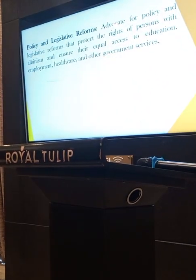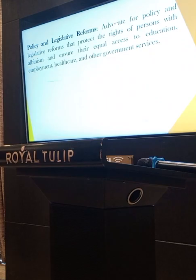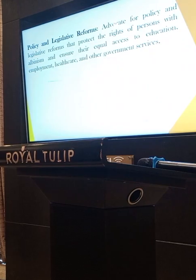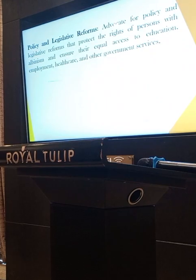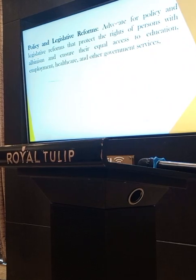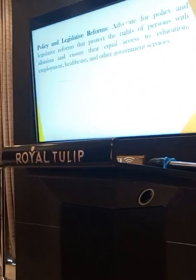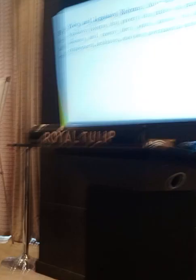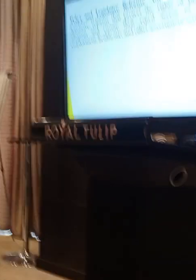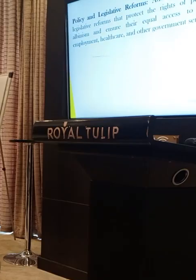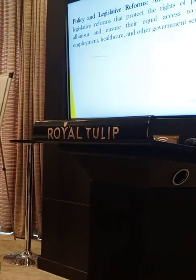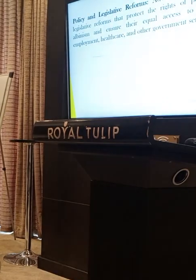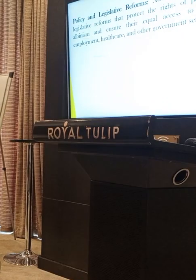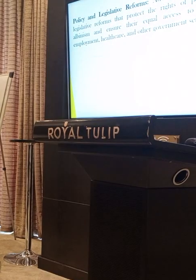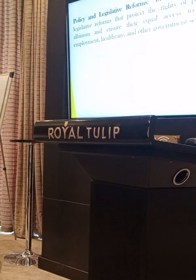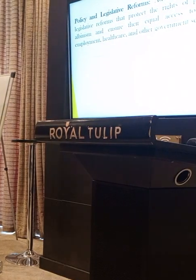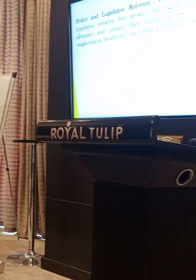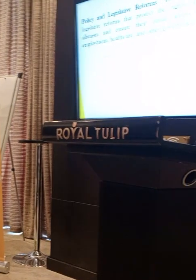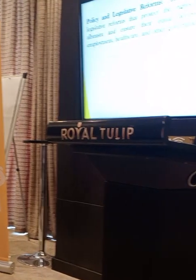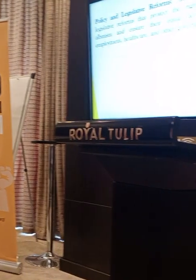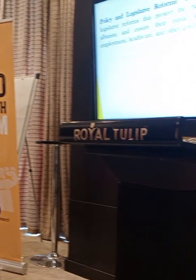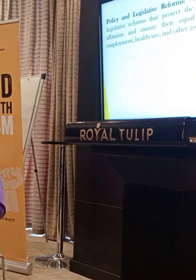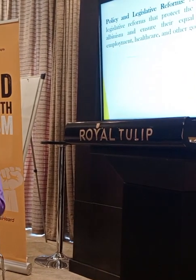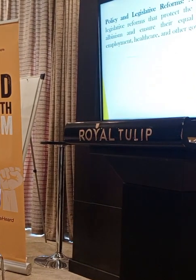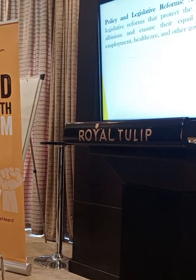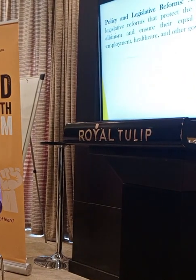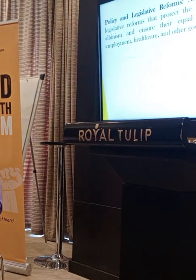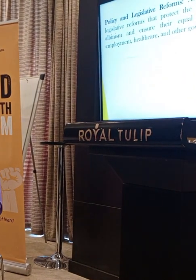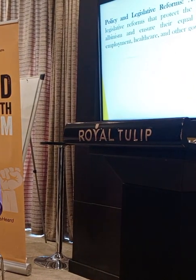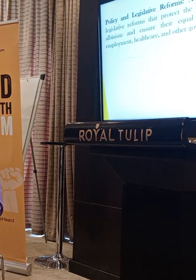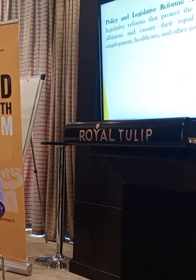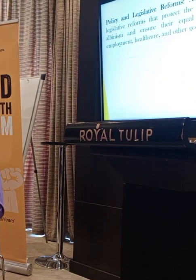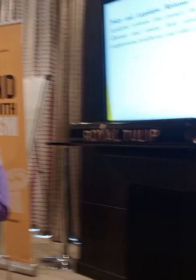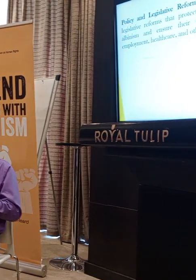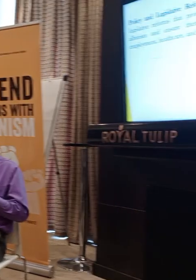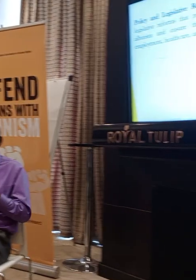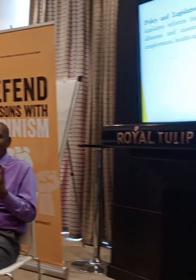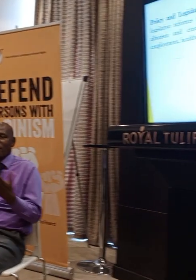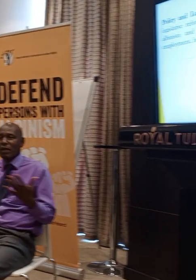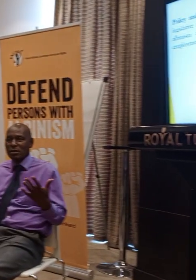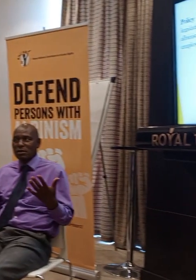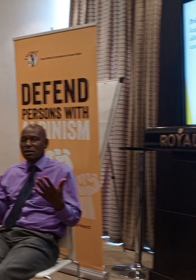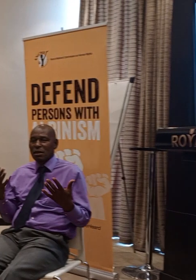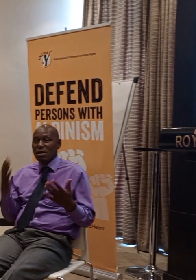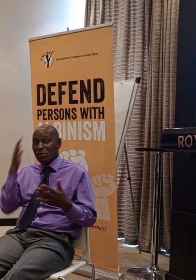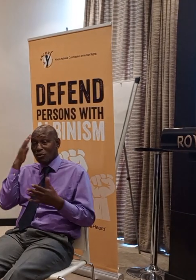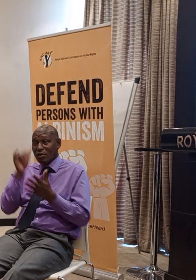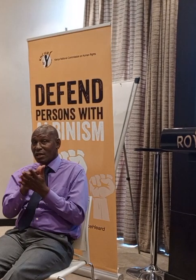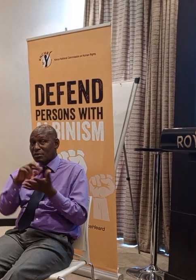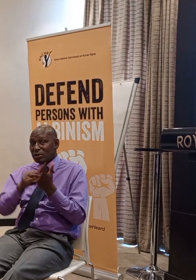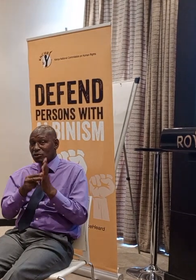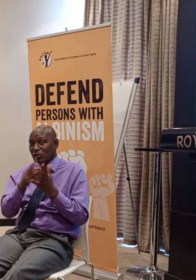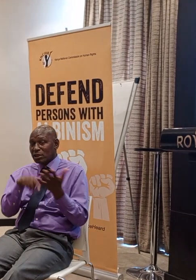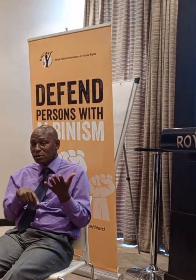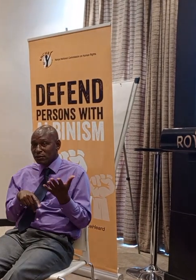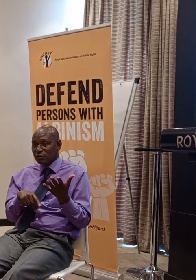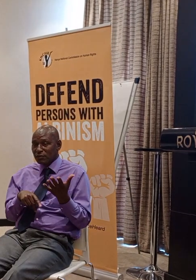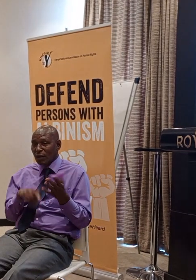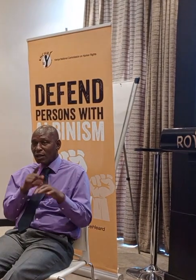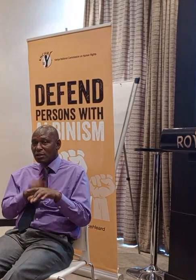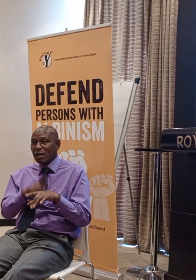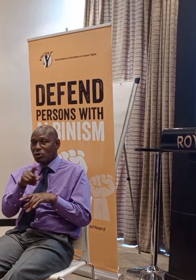CAS for purposes of parliamentary affairs. Do you know what that means? When you're